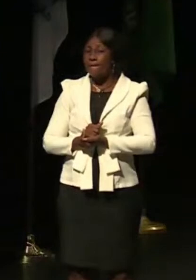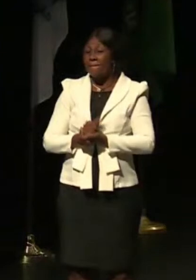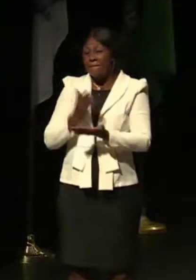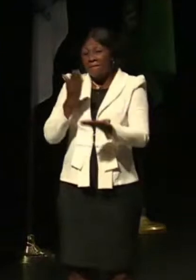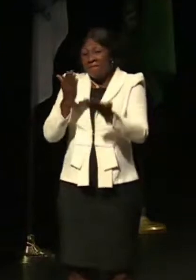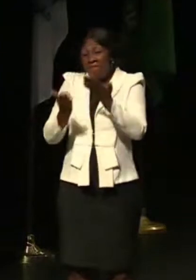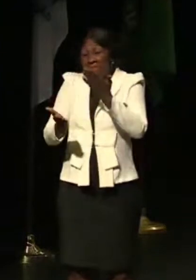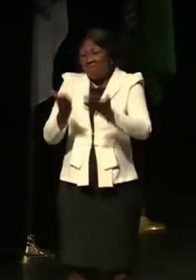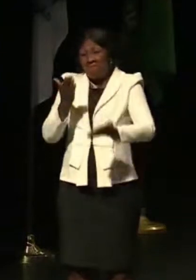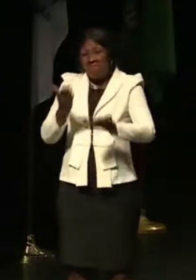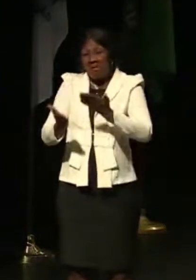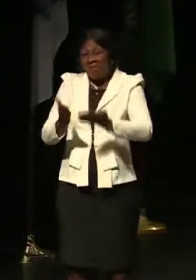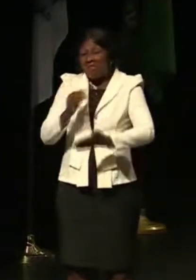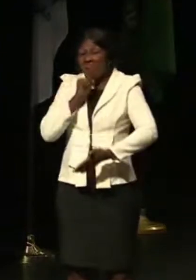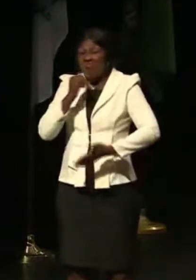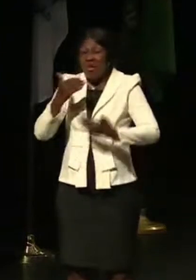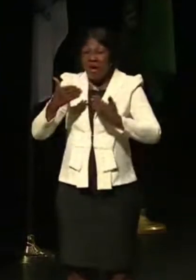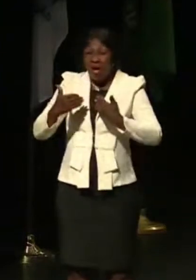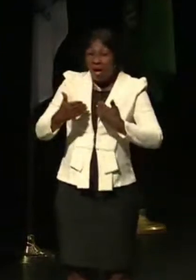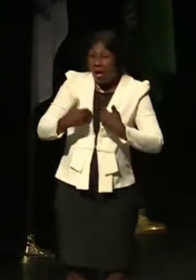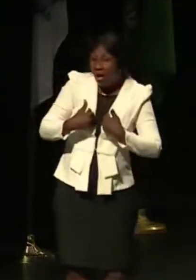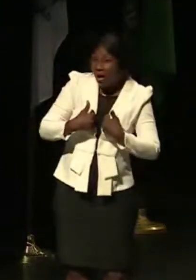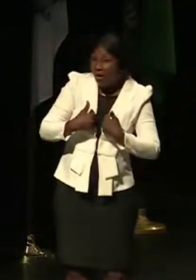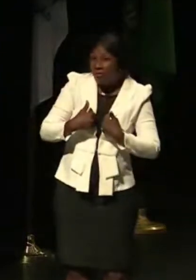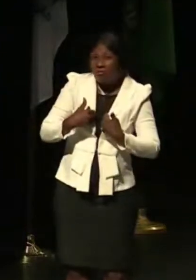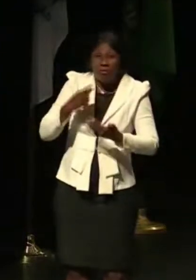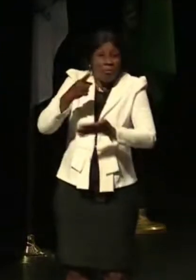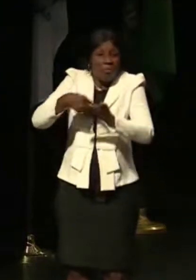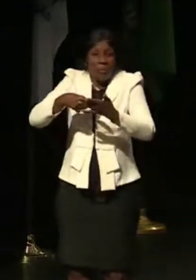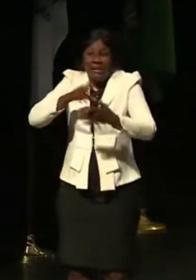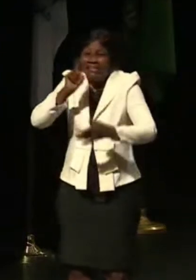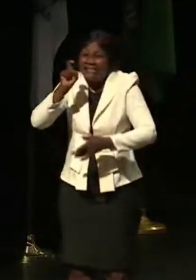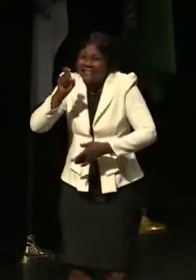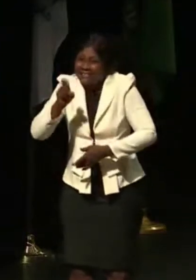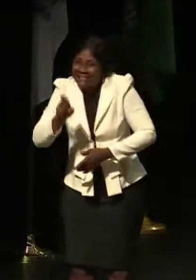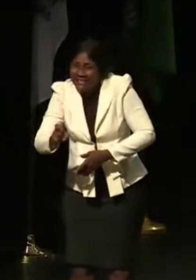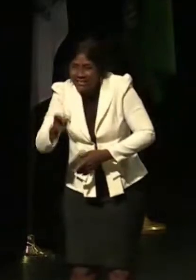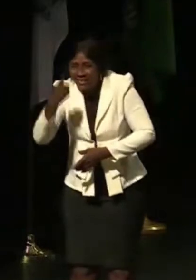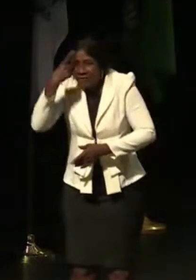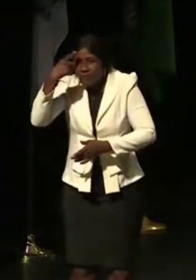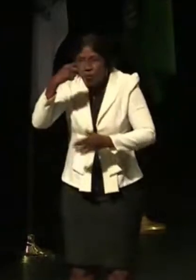to move the ship of state out of the peril.